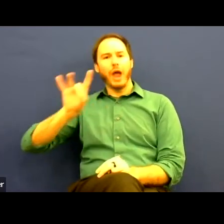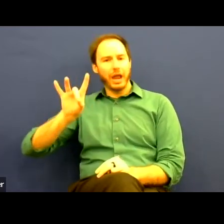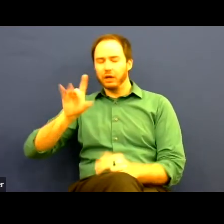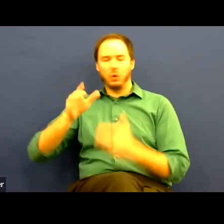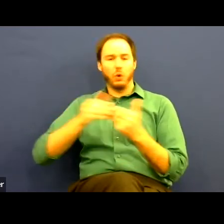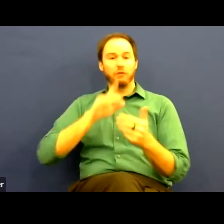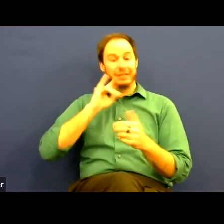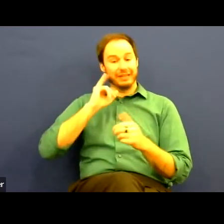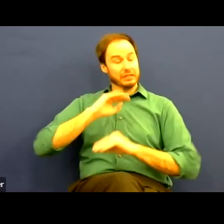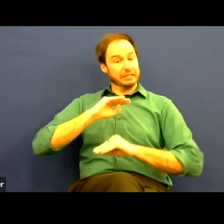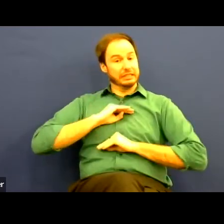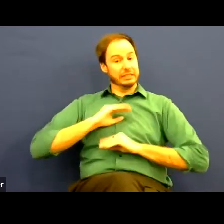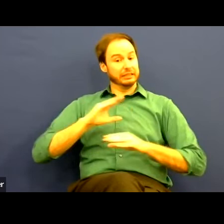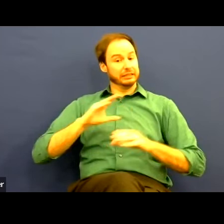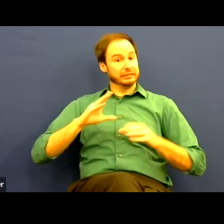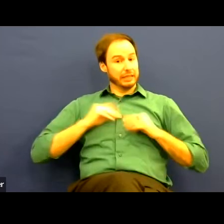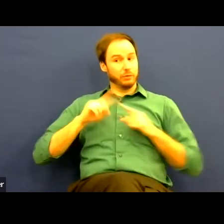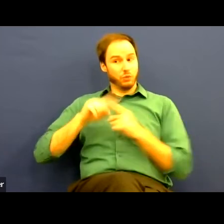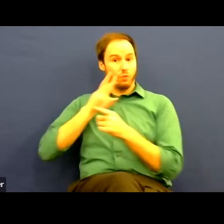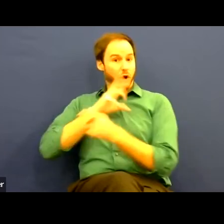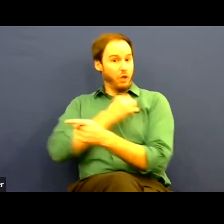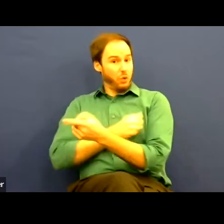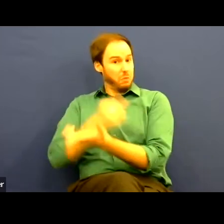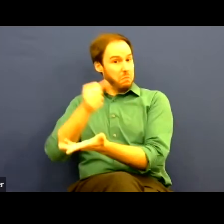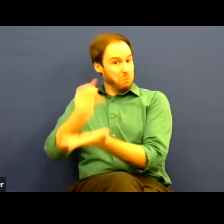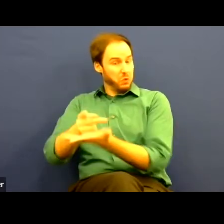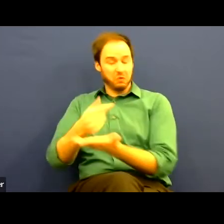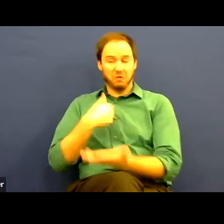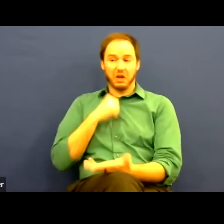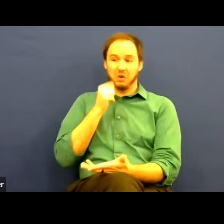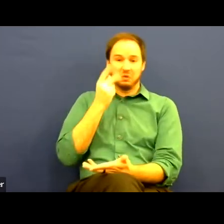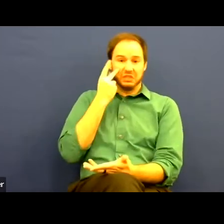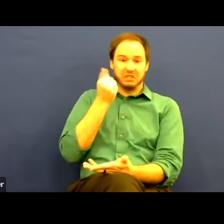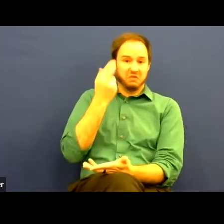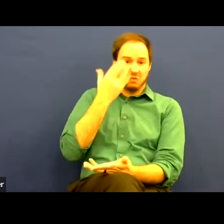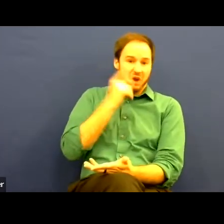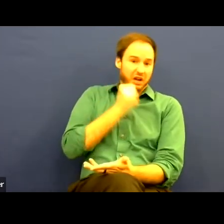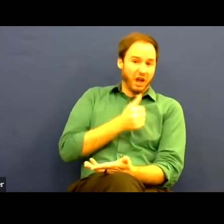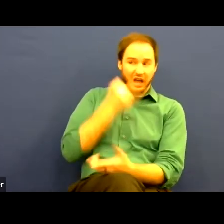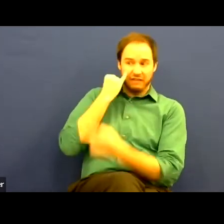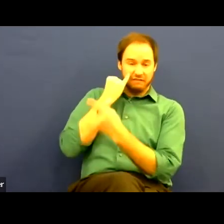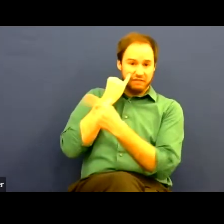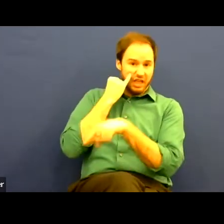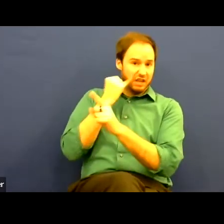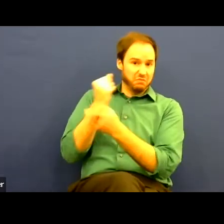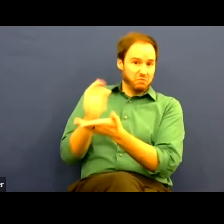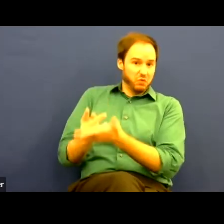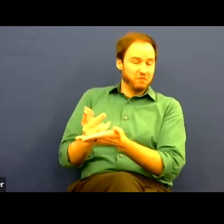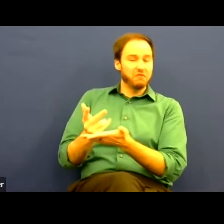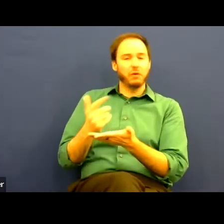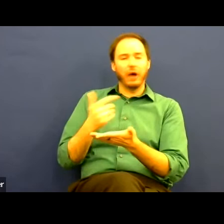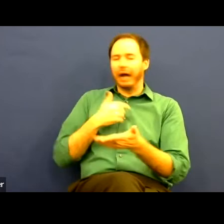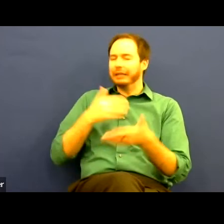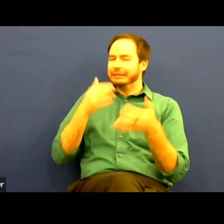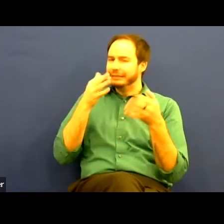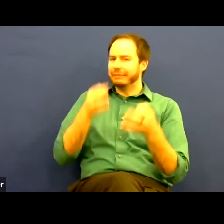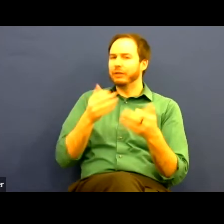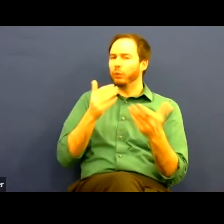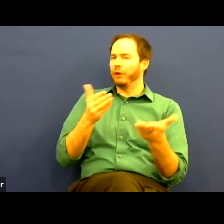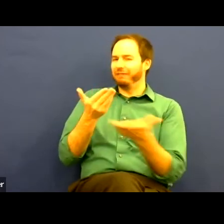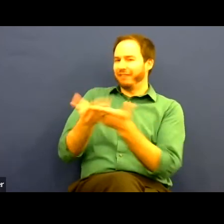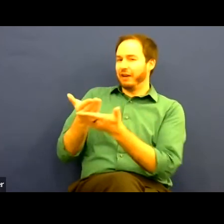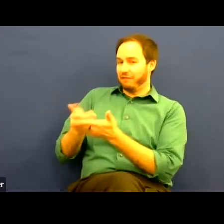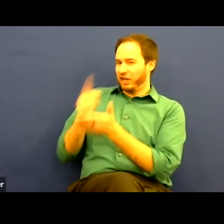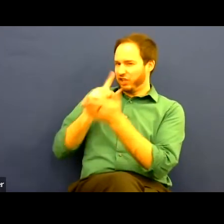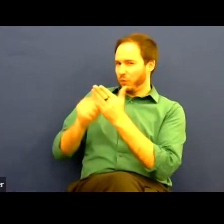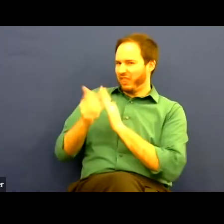long as it's acceptable to the water authority, I don't see any reason why, but I would certainly verify that with them,